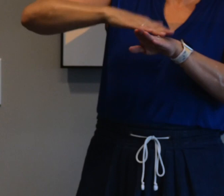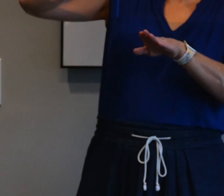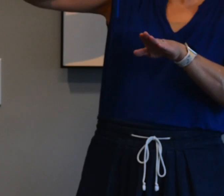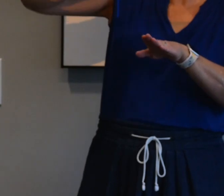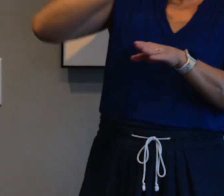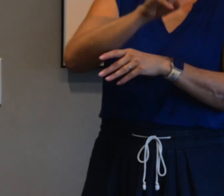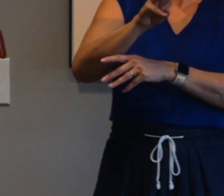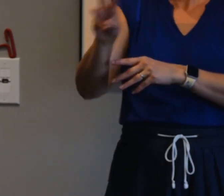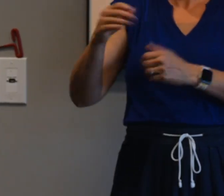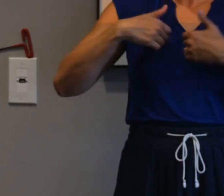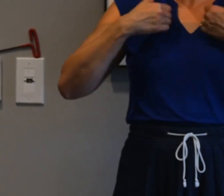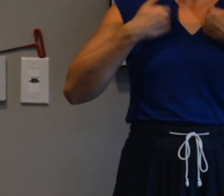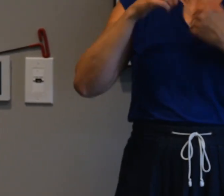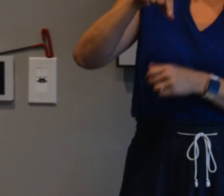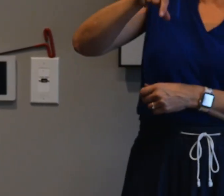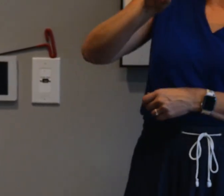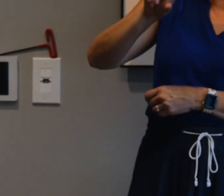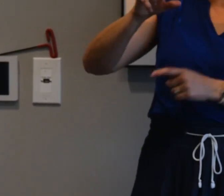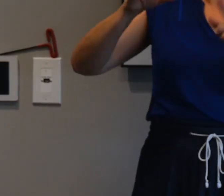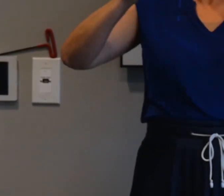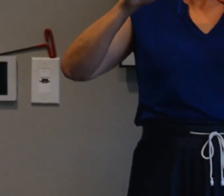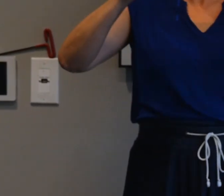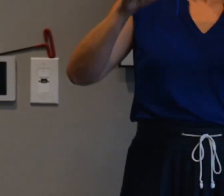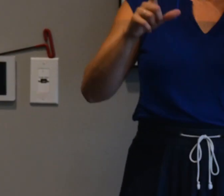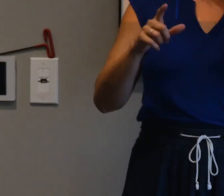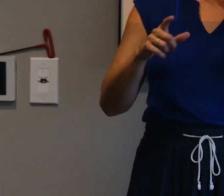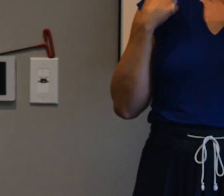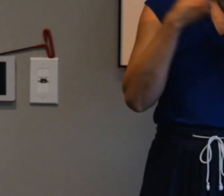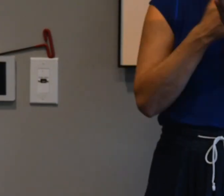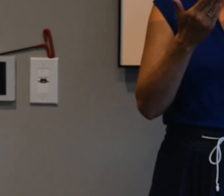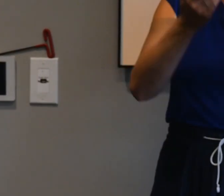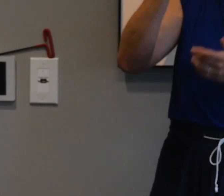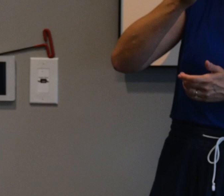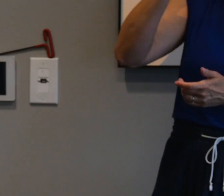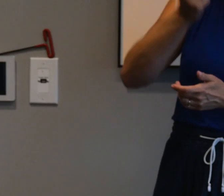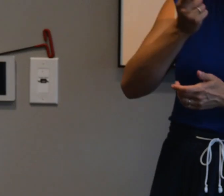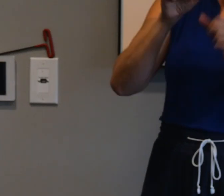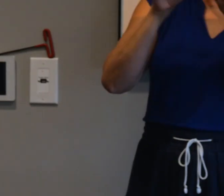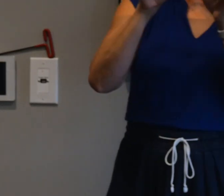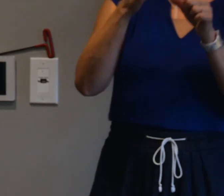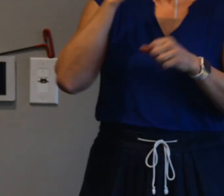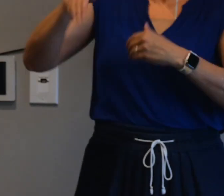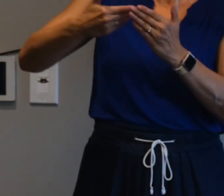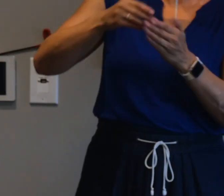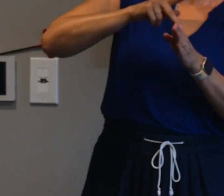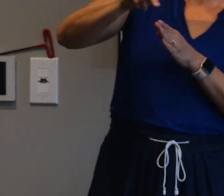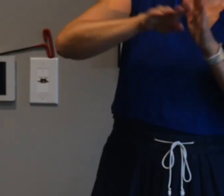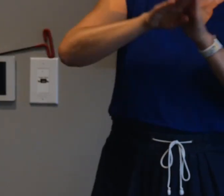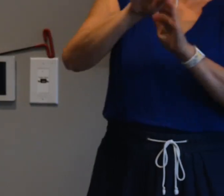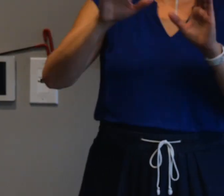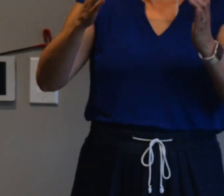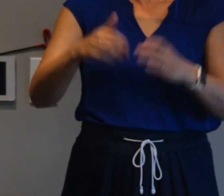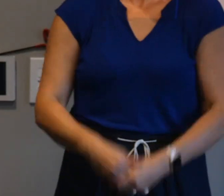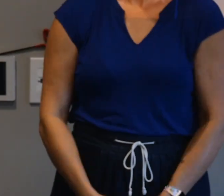there's a QR to scan with a promotional code, and we're offering scholarships ongoing for all of our professional development